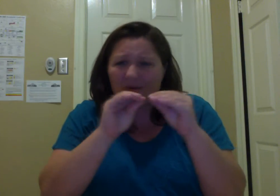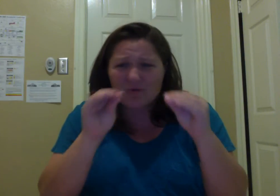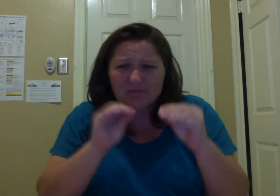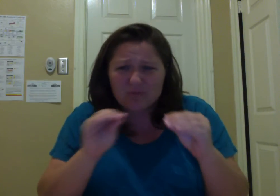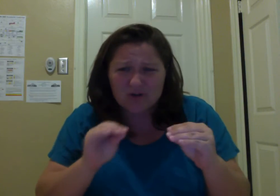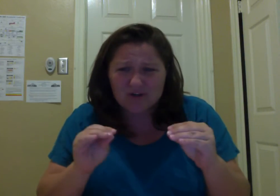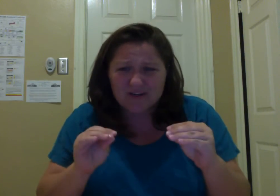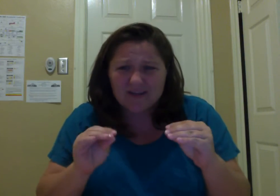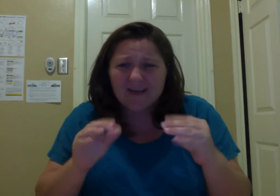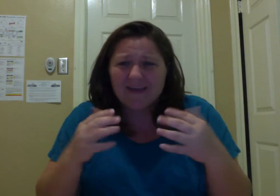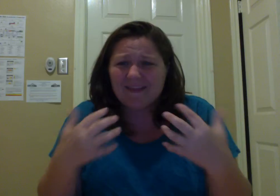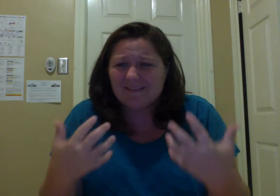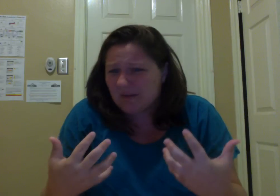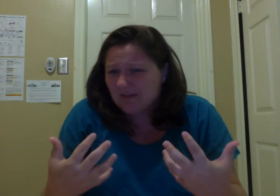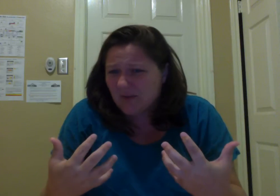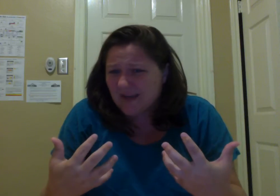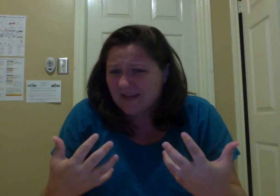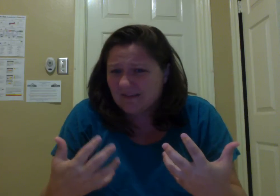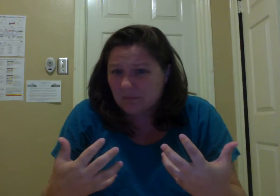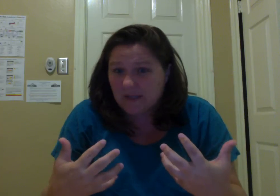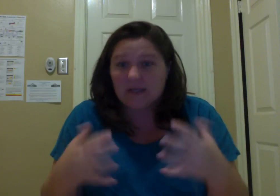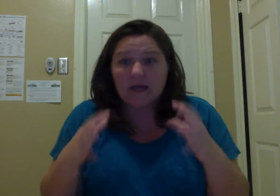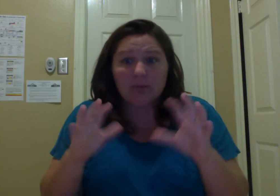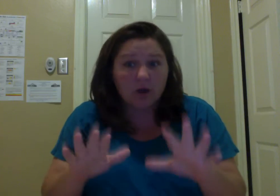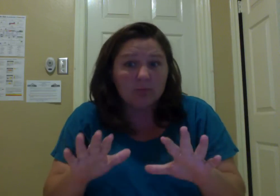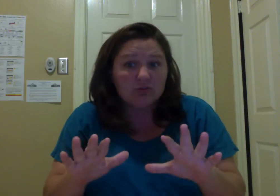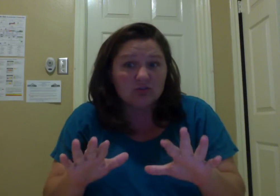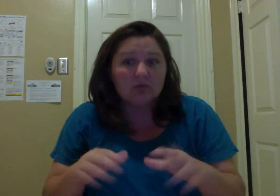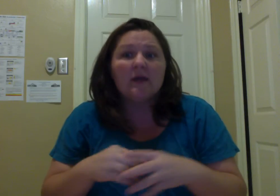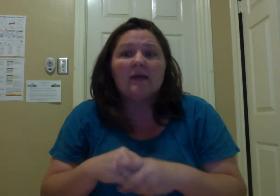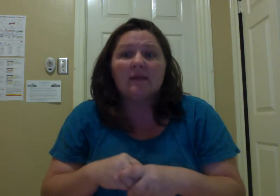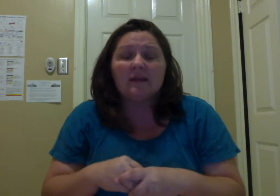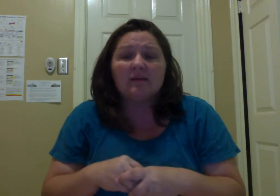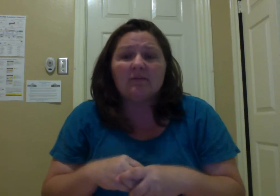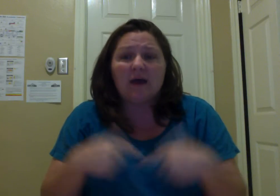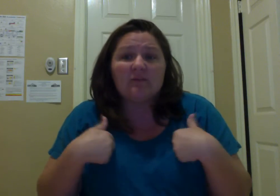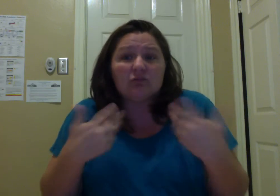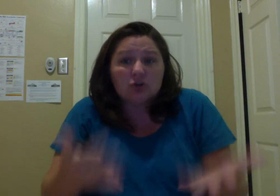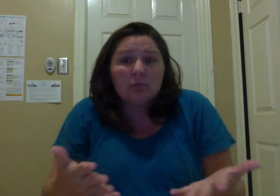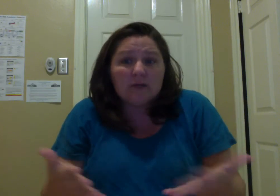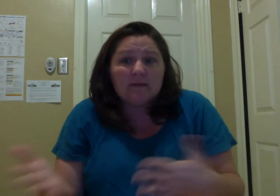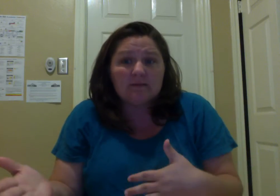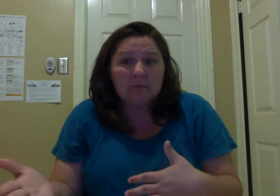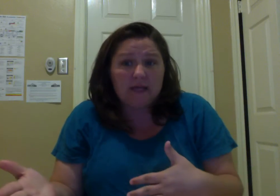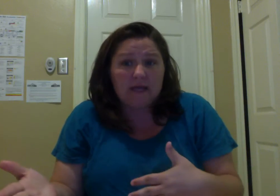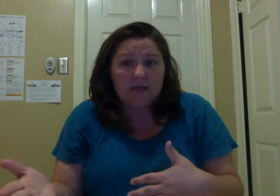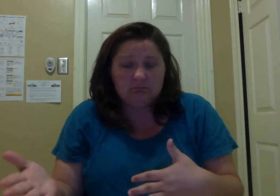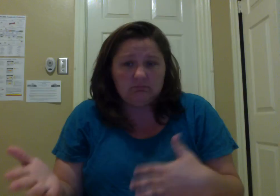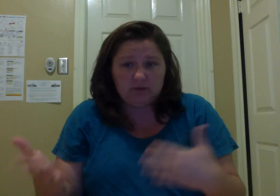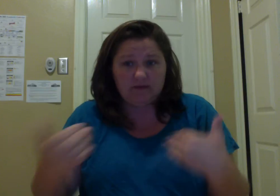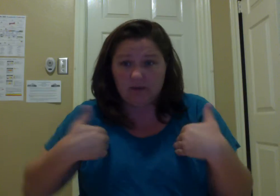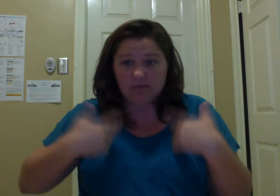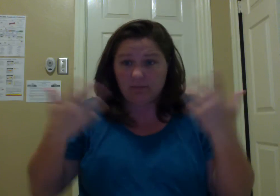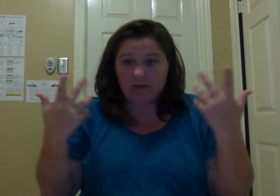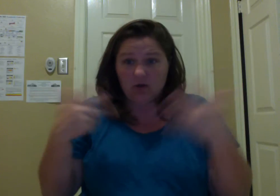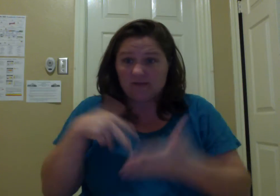word for word. And that's the best way I can explain it. I promise you that if I was interpreting this play, if I was up there on